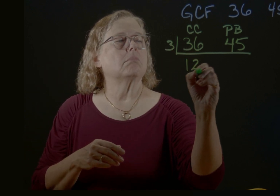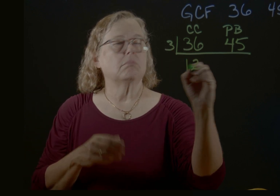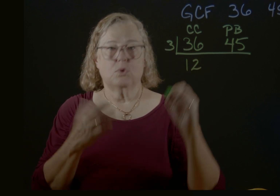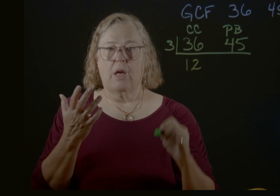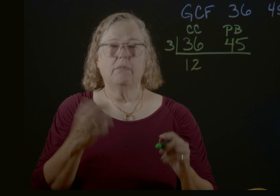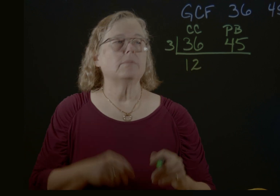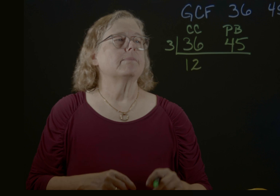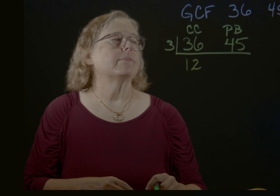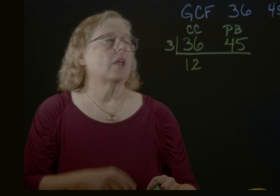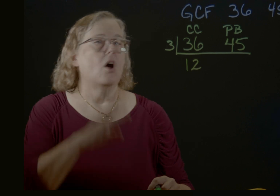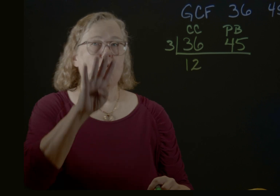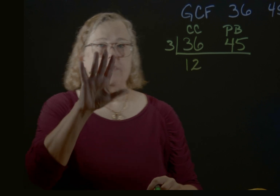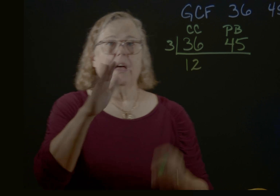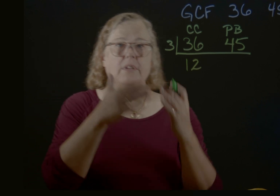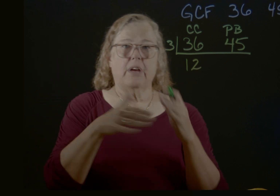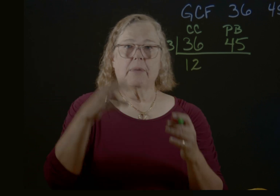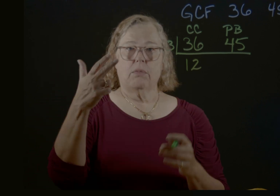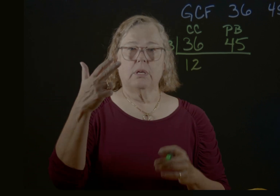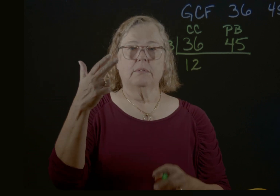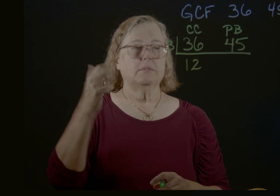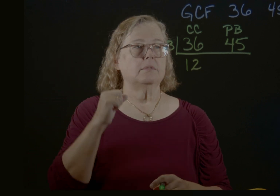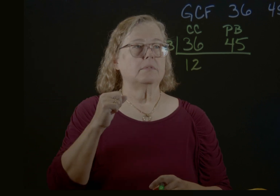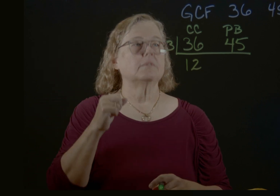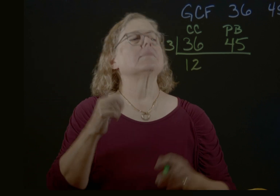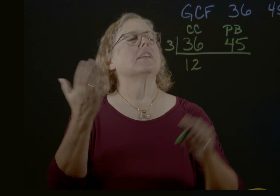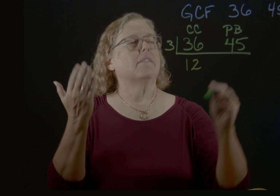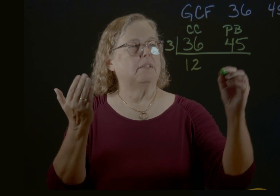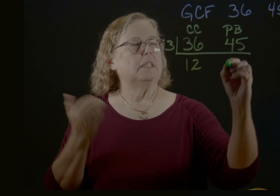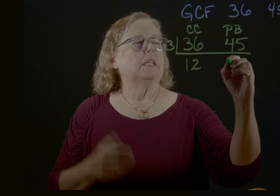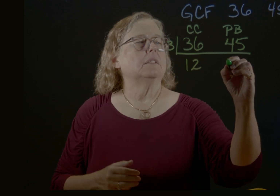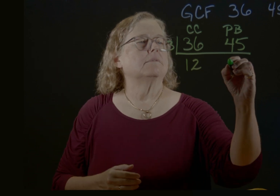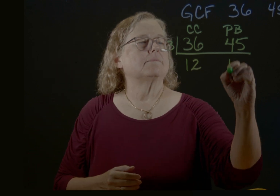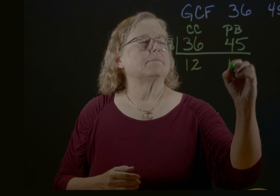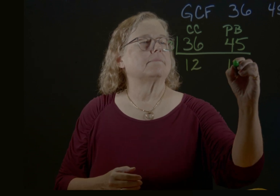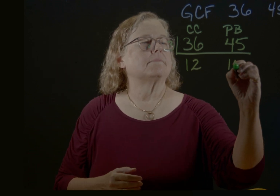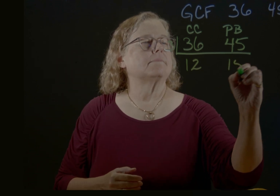12, good. 45 divided by 3, it's what? 15.